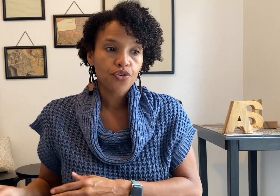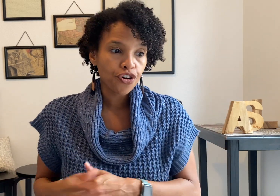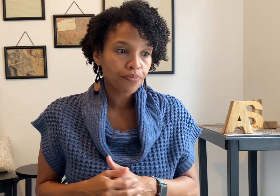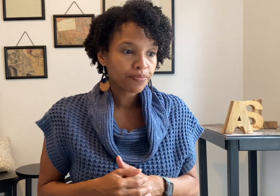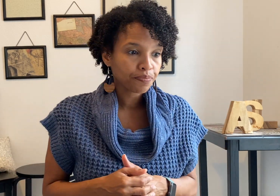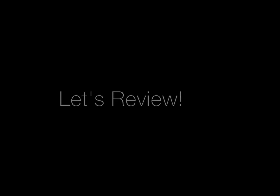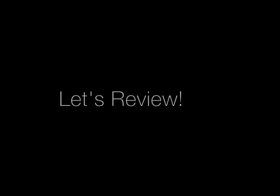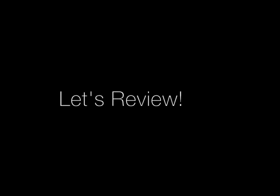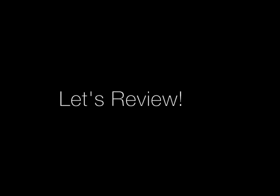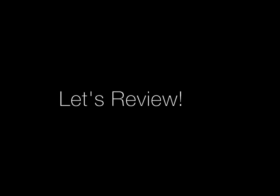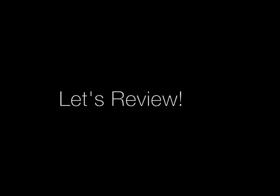order.